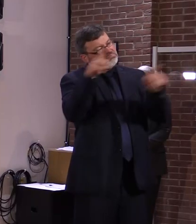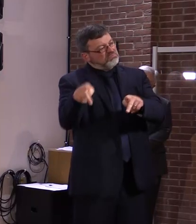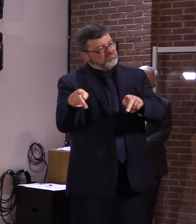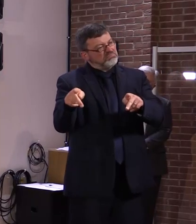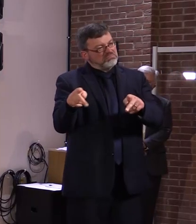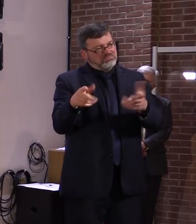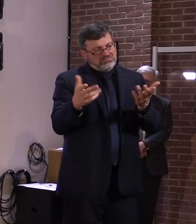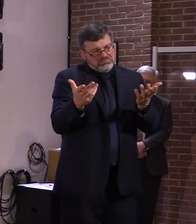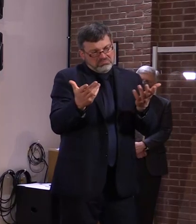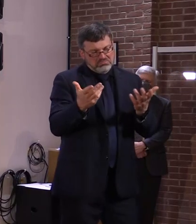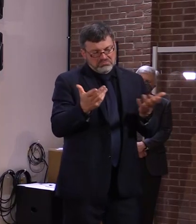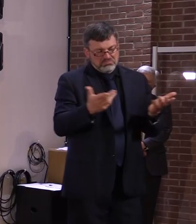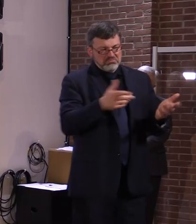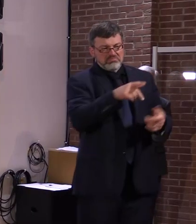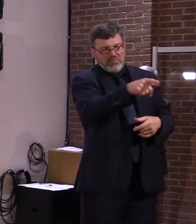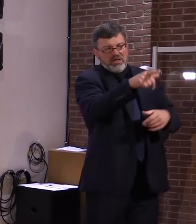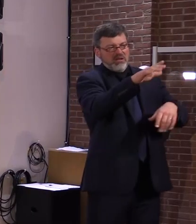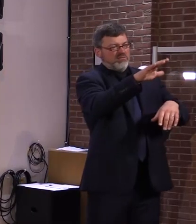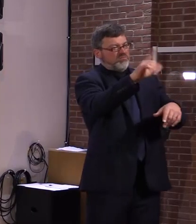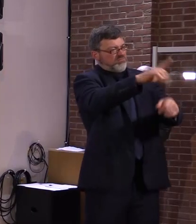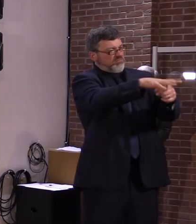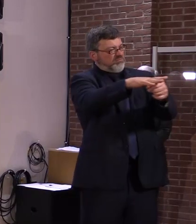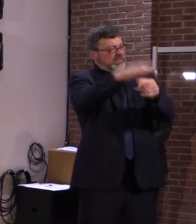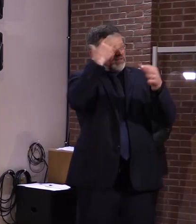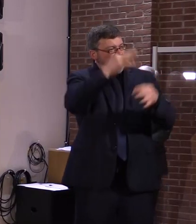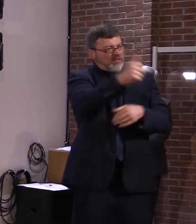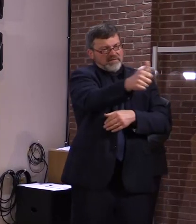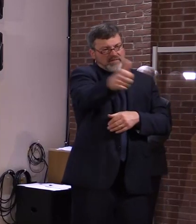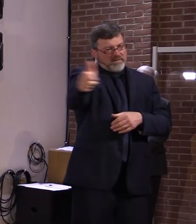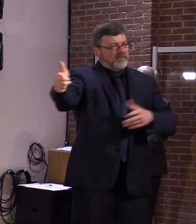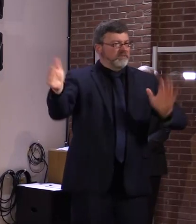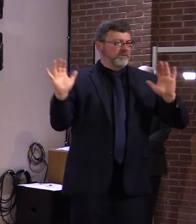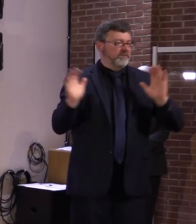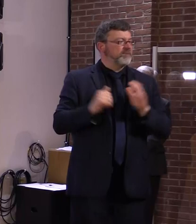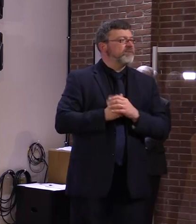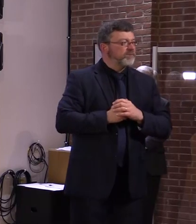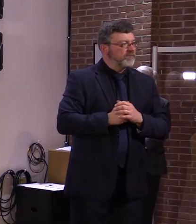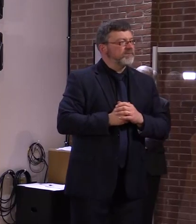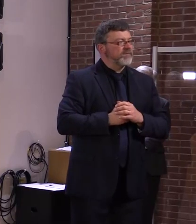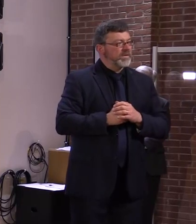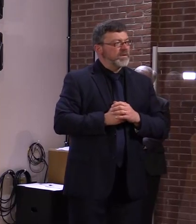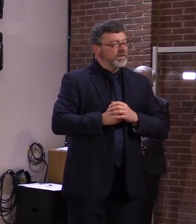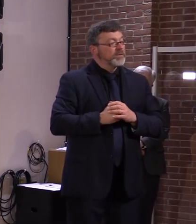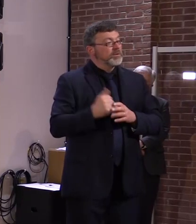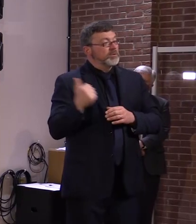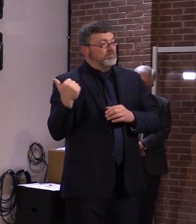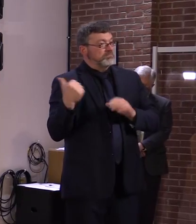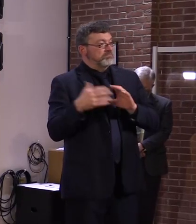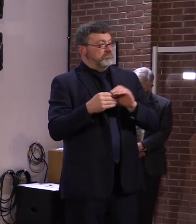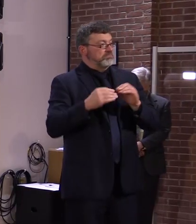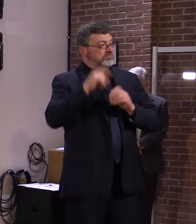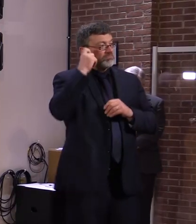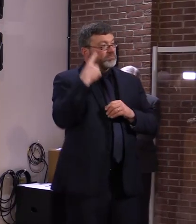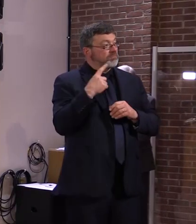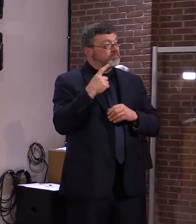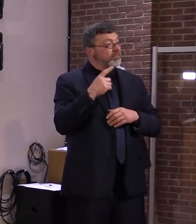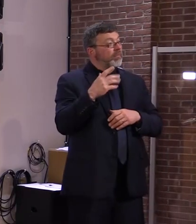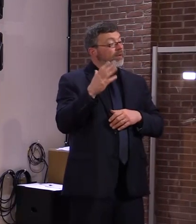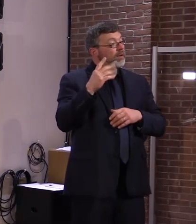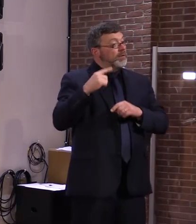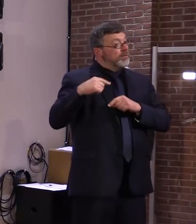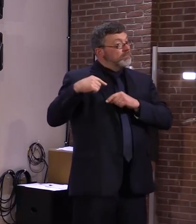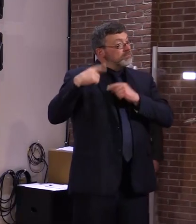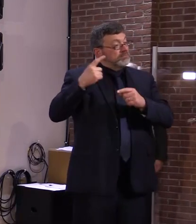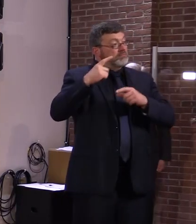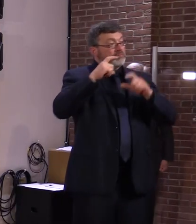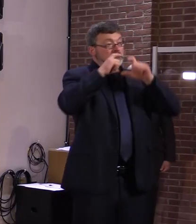in Vermont, and I would say that it's been quite effective. As you might recall, back when we issued the mask mandate, a lot of the